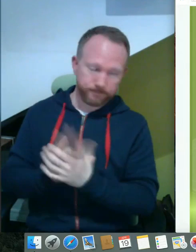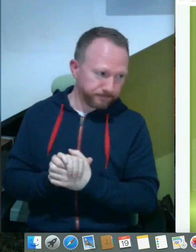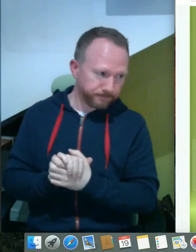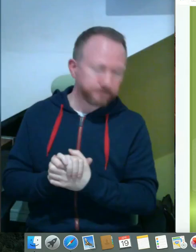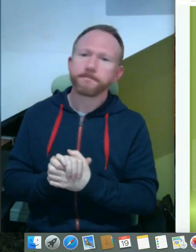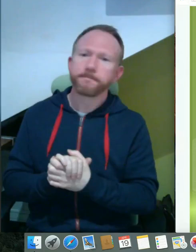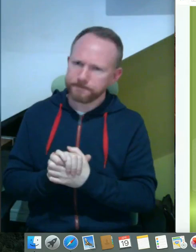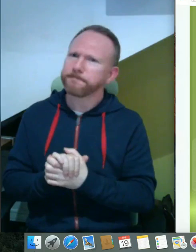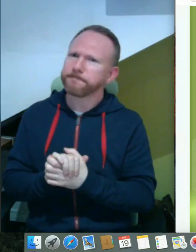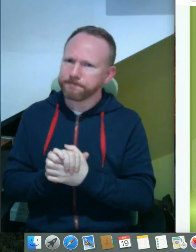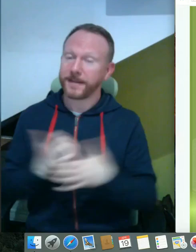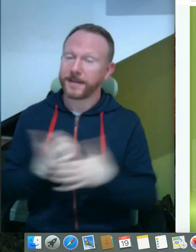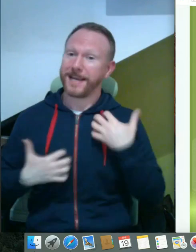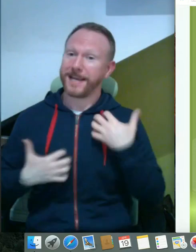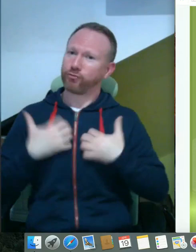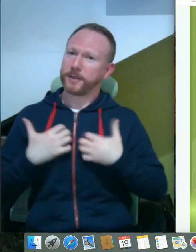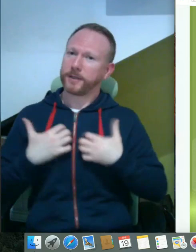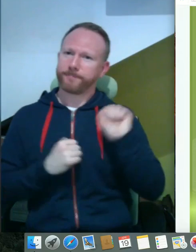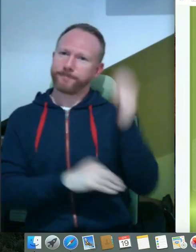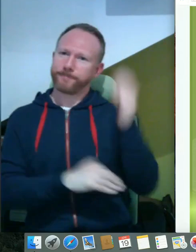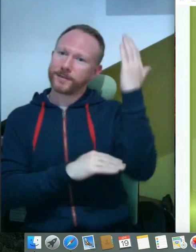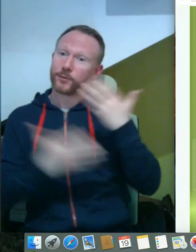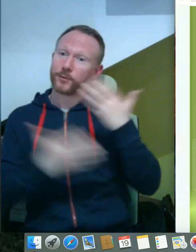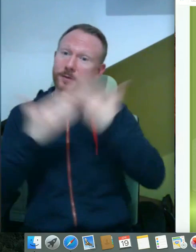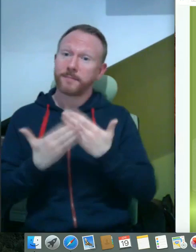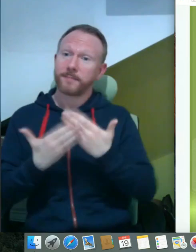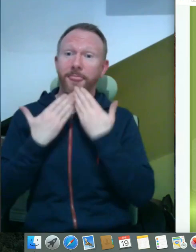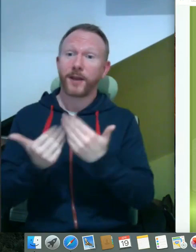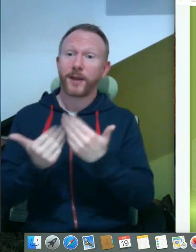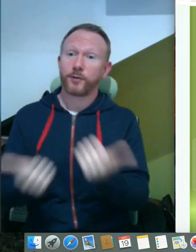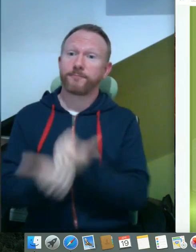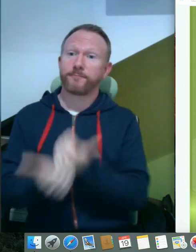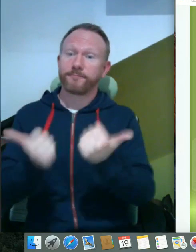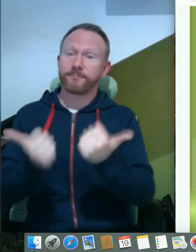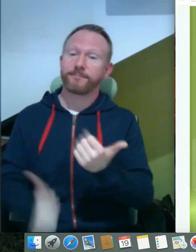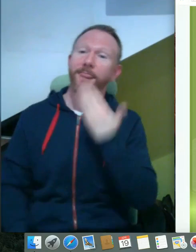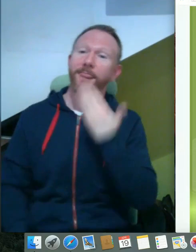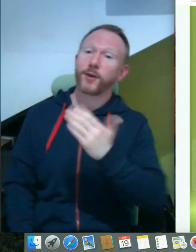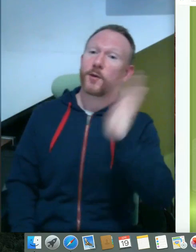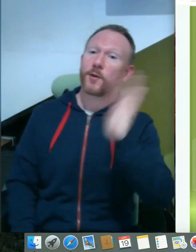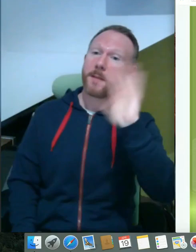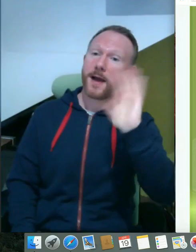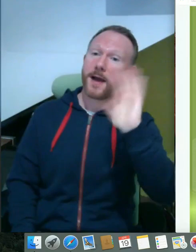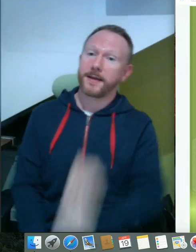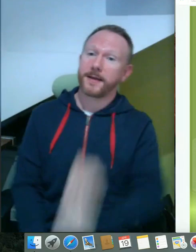interesting presentation this evening. Thank you. Lovely. Thanks, everyone. Bye-bye.